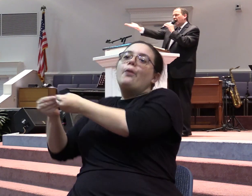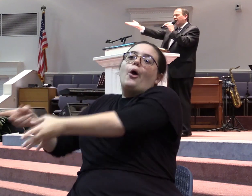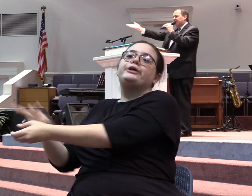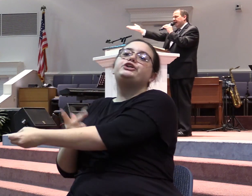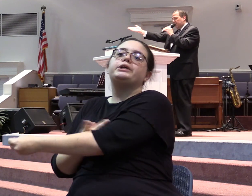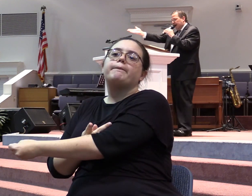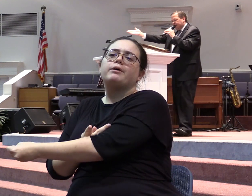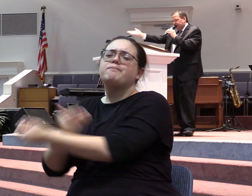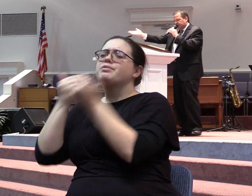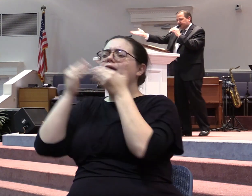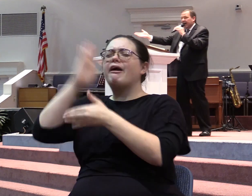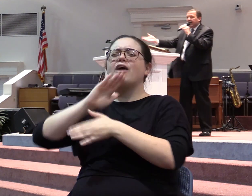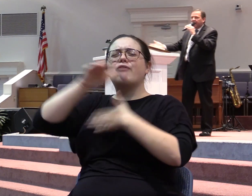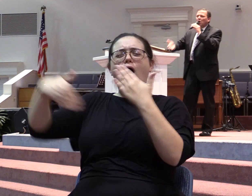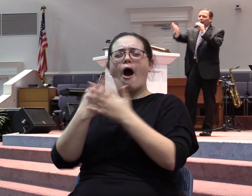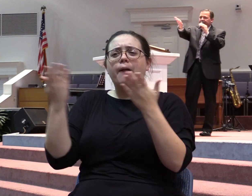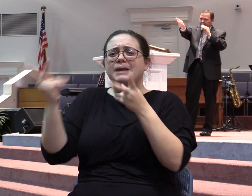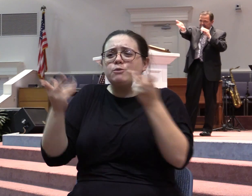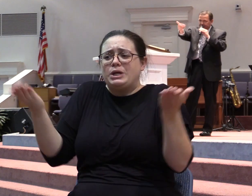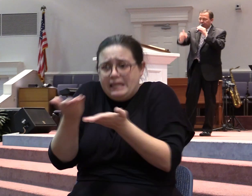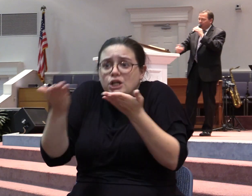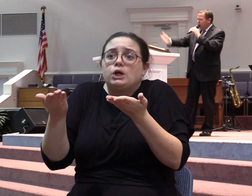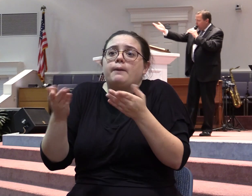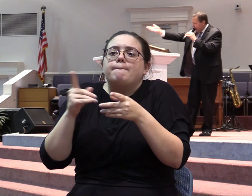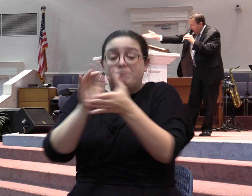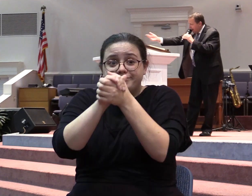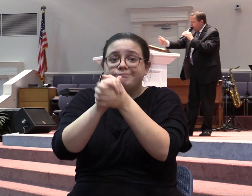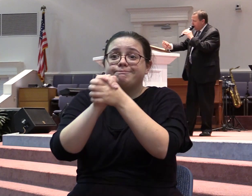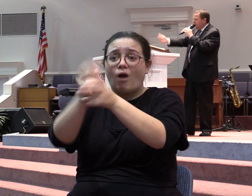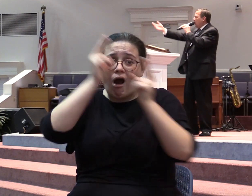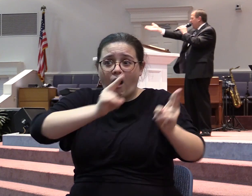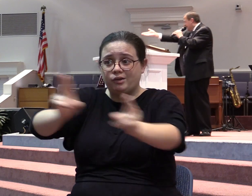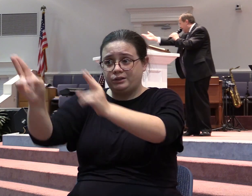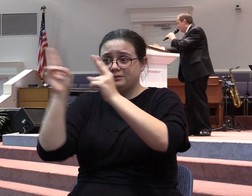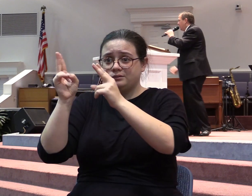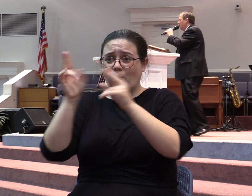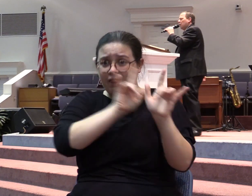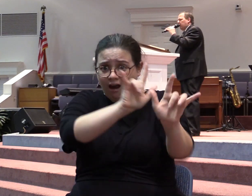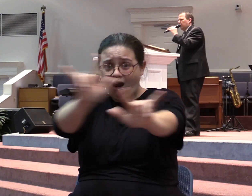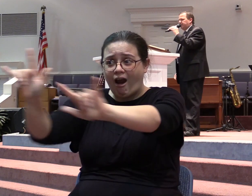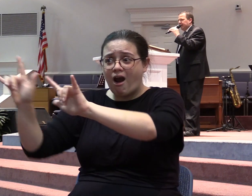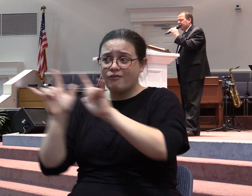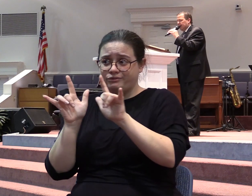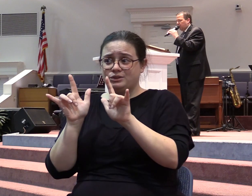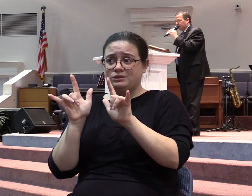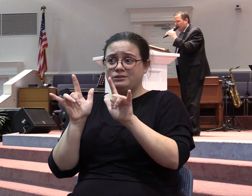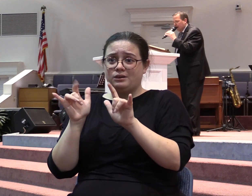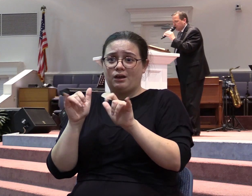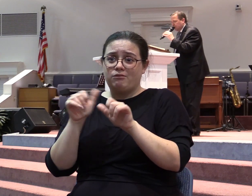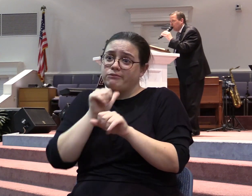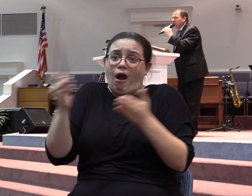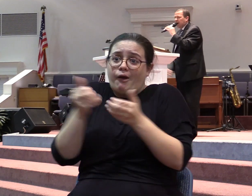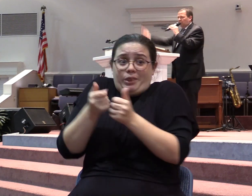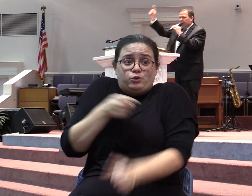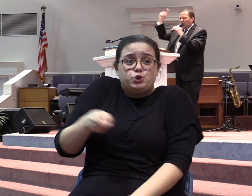Thank God for everybody that stayed. We commend you. We honor you. We love you. We wouldn't be here without